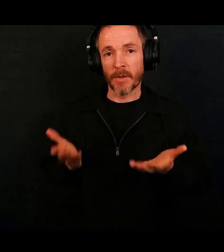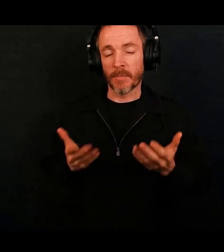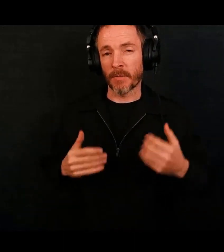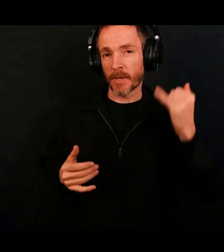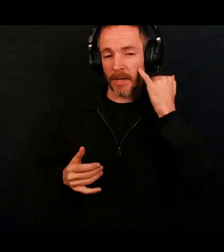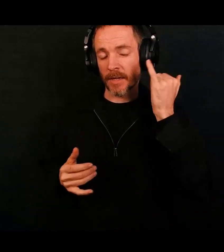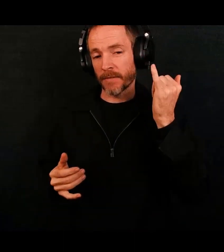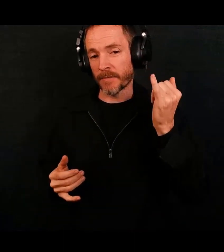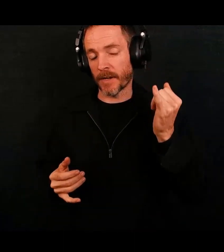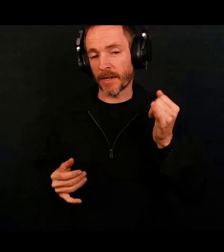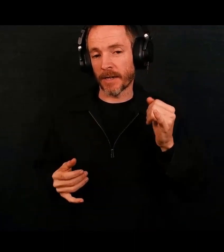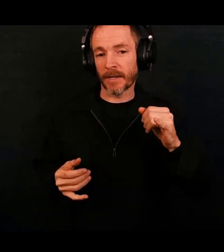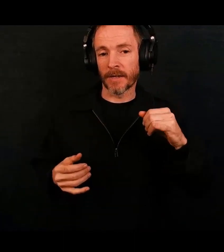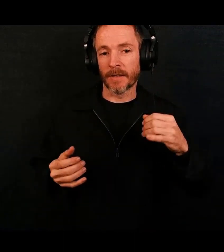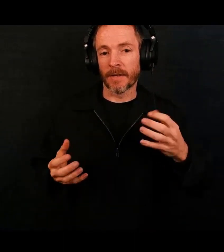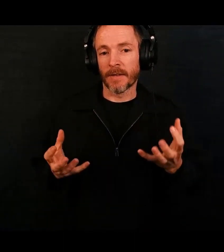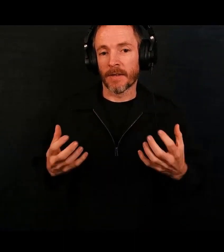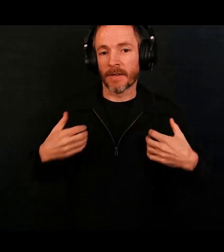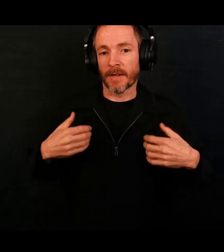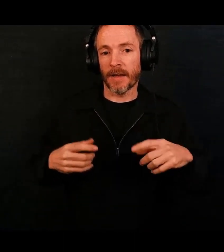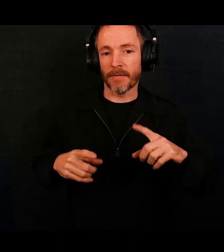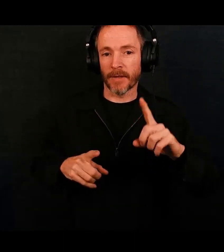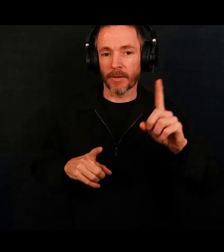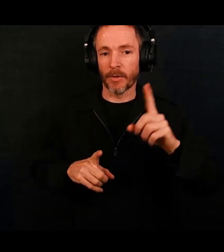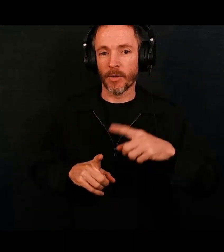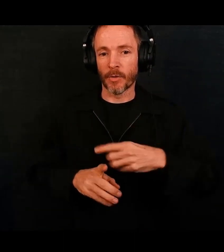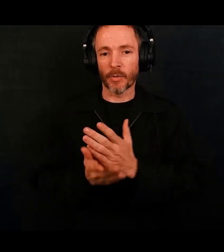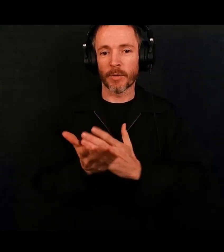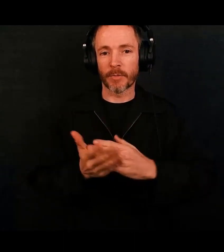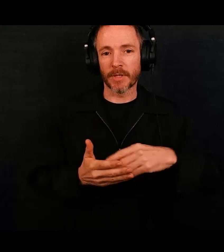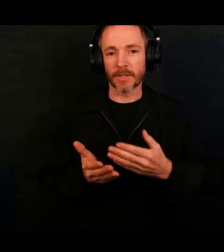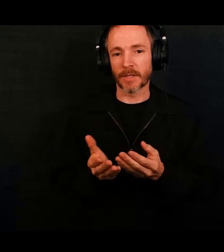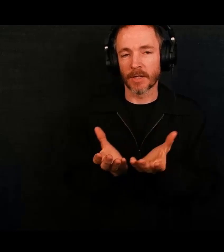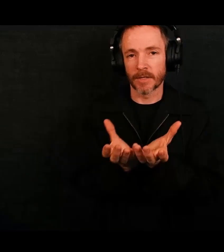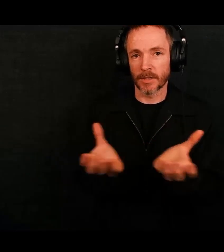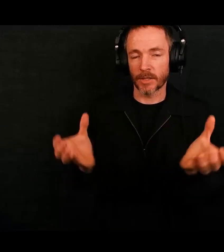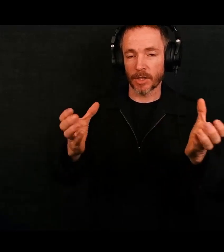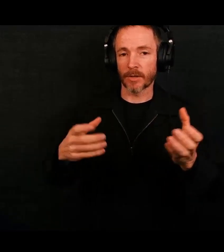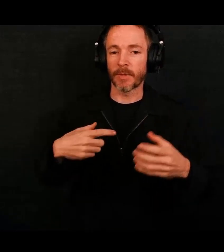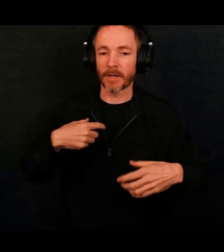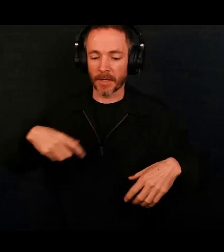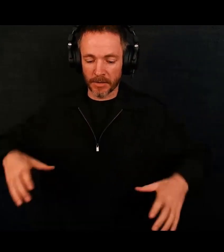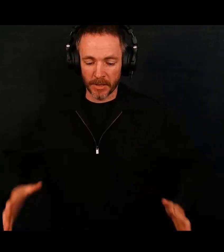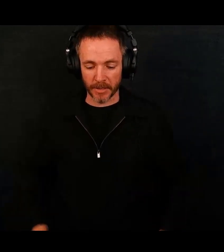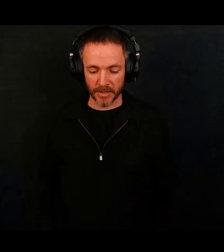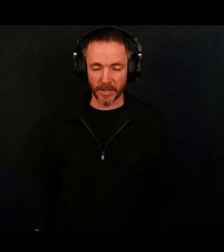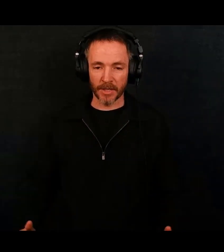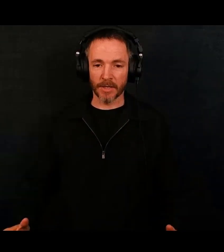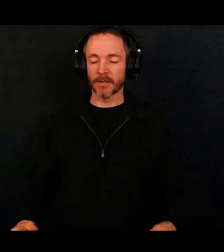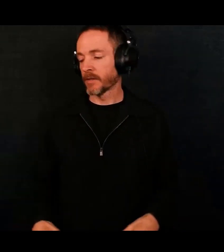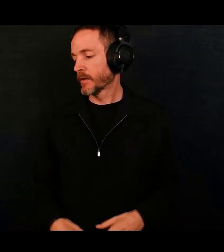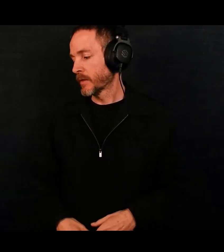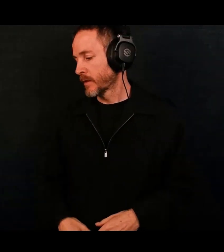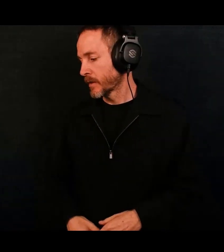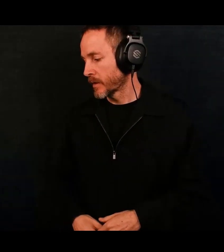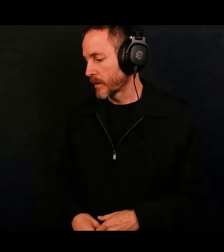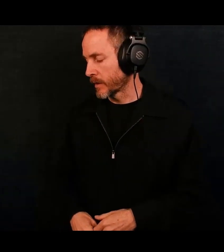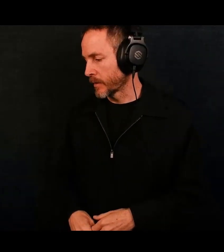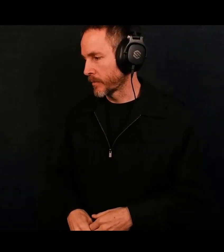Yeah, maybe like if I have like a one-piece tub, I could like sit in it.